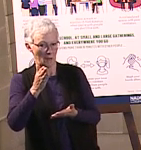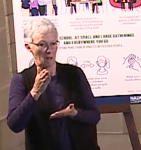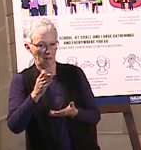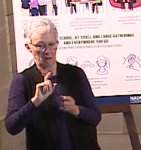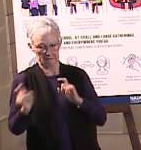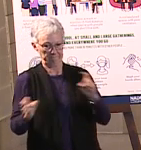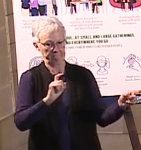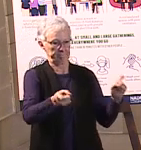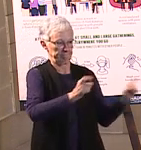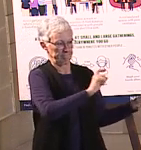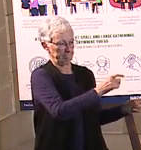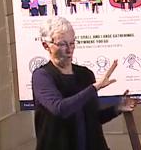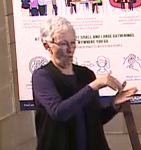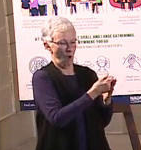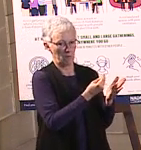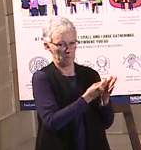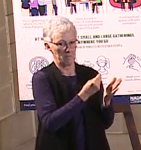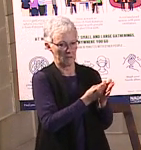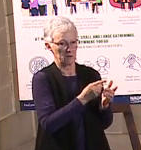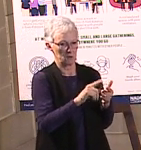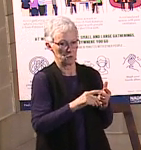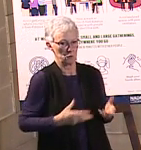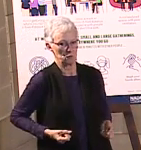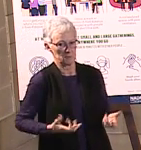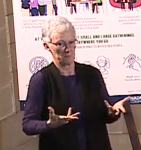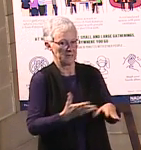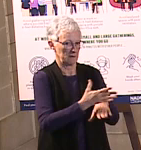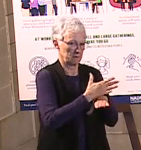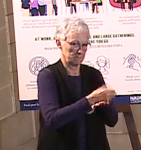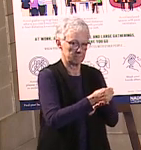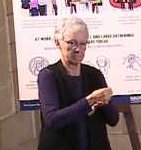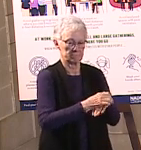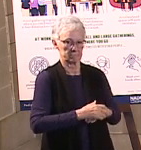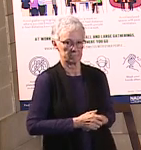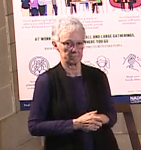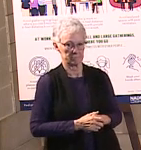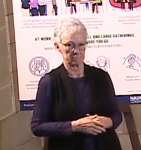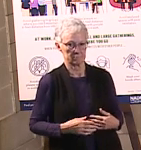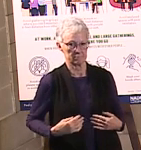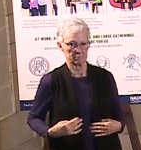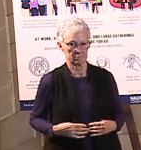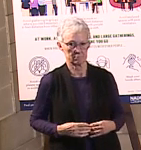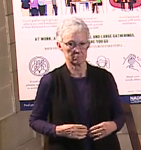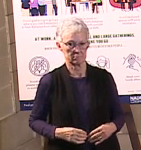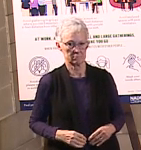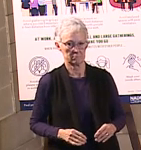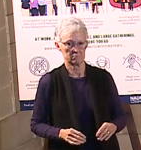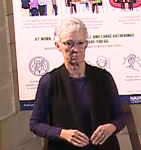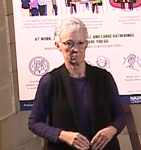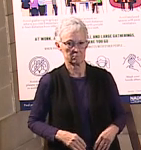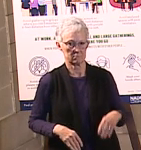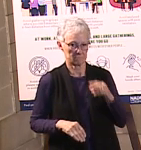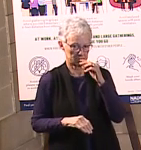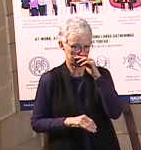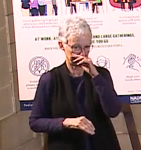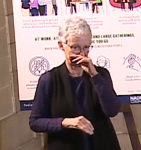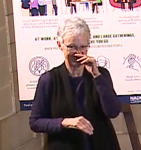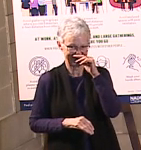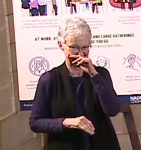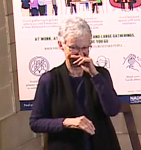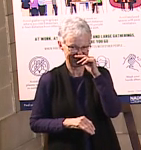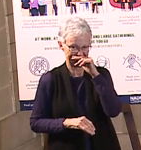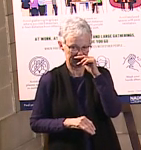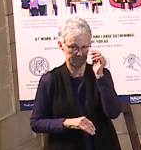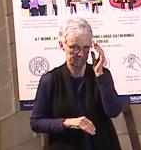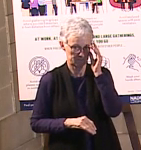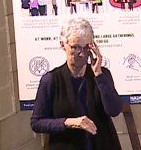Yeah, Andrew. Did you submit the initial vaccine plan on the distribution? And where will those